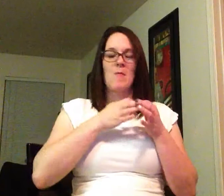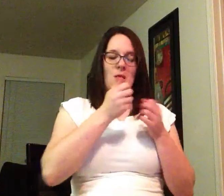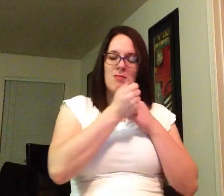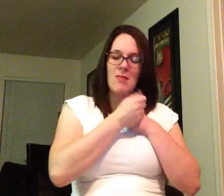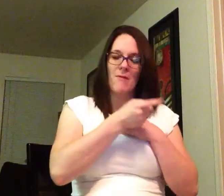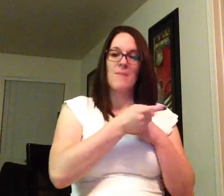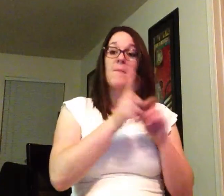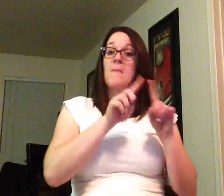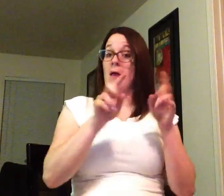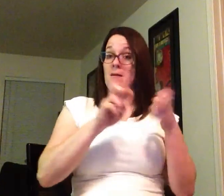one problem.